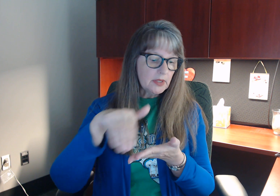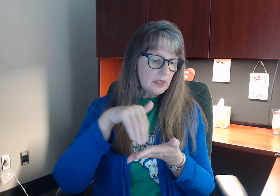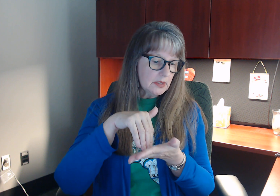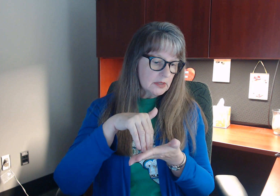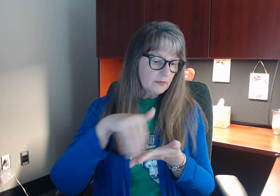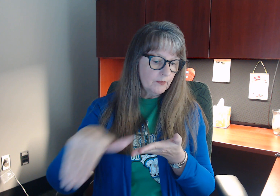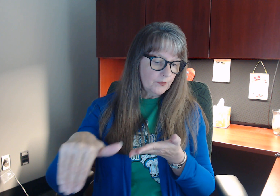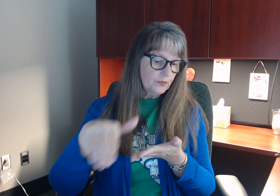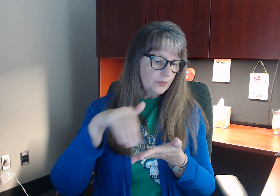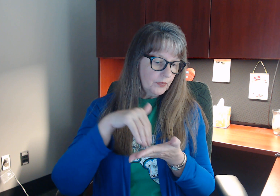these.